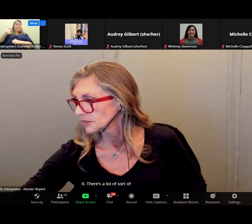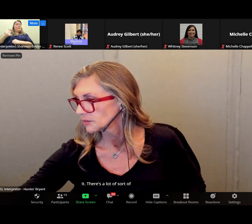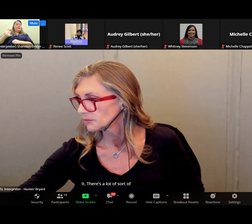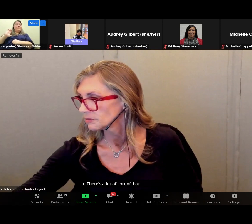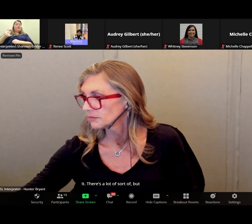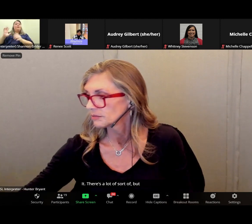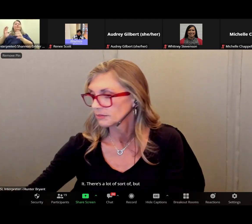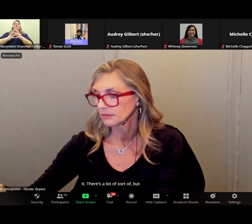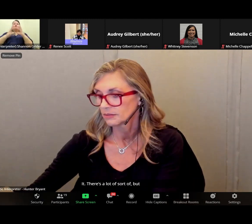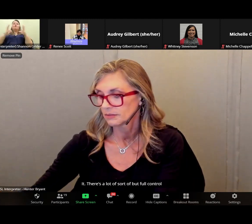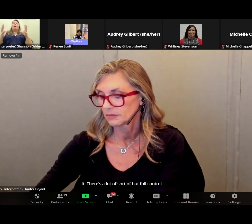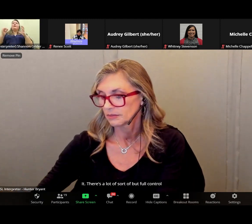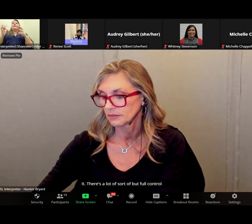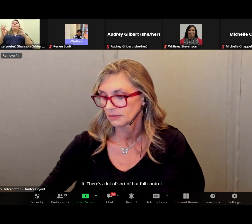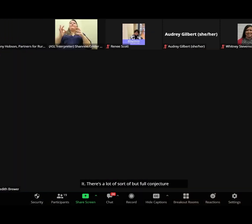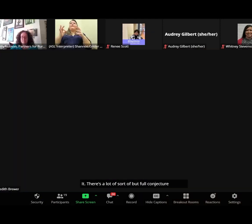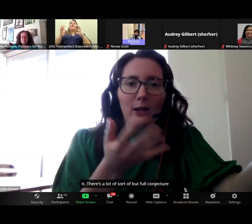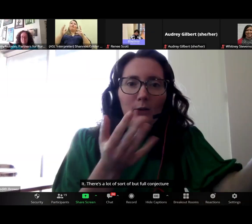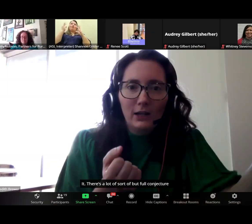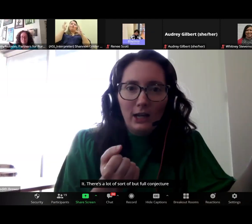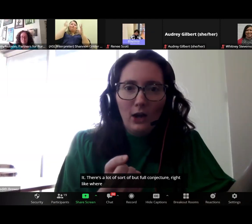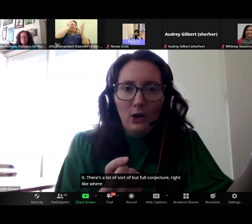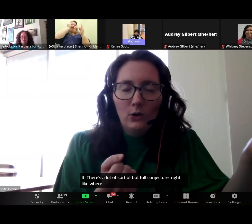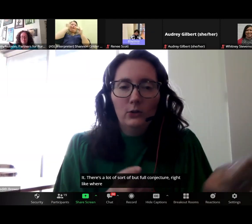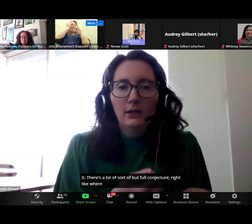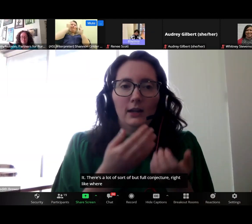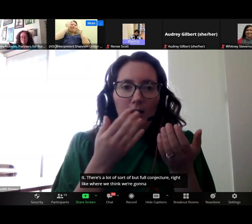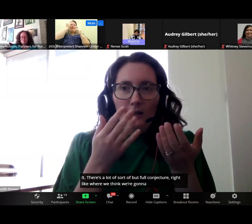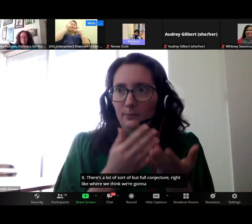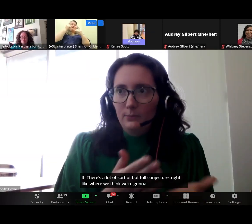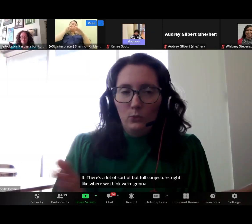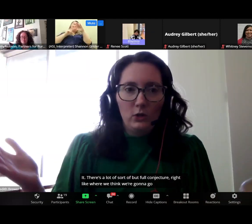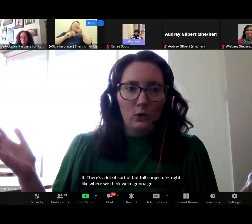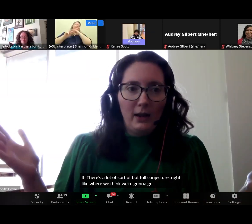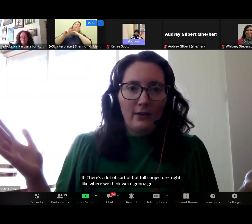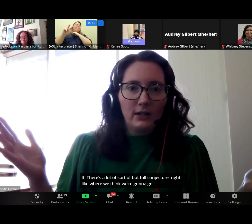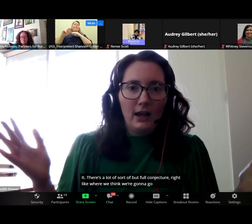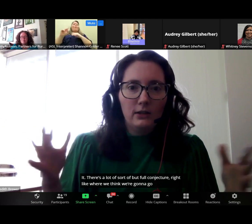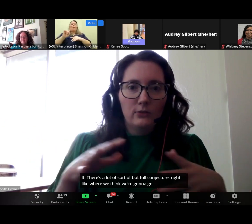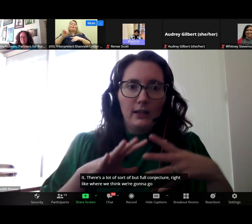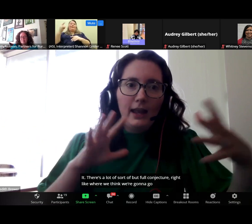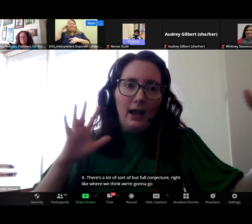thoughtful conjecture, right? Like where we think we're going to go. We have to